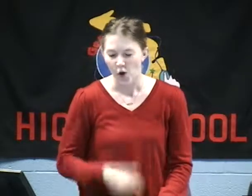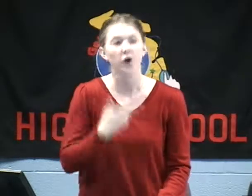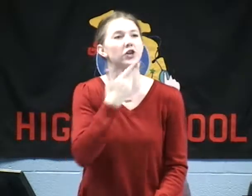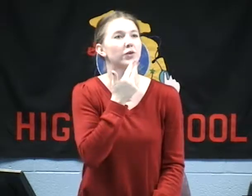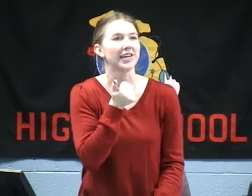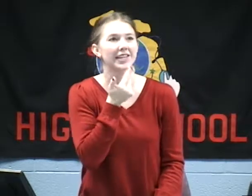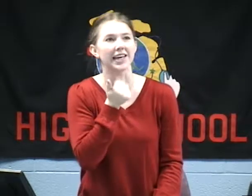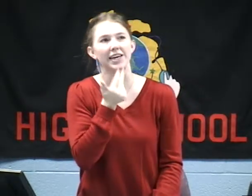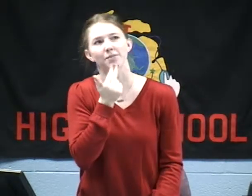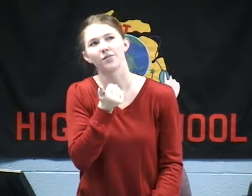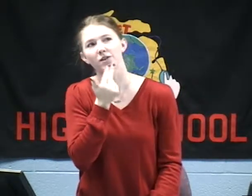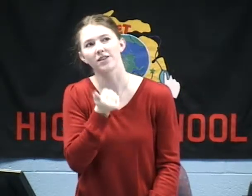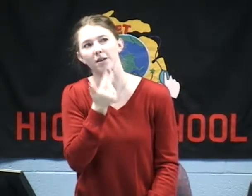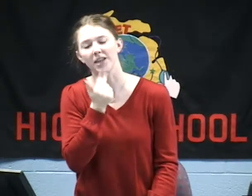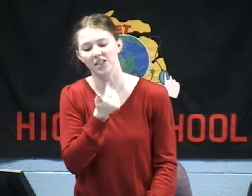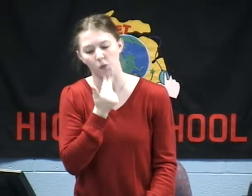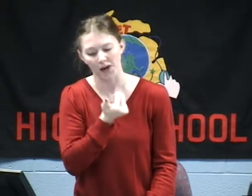Or treat, like something sweet.